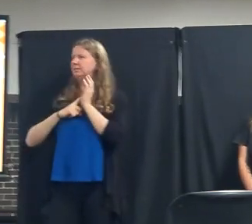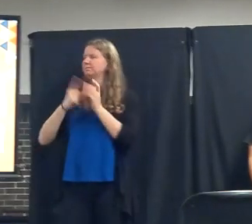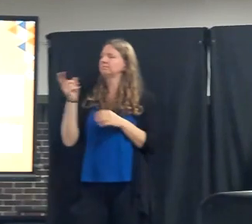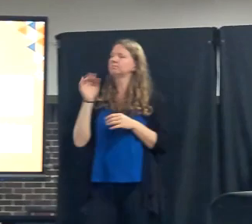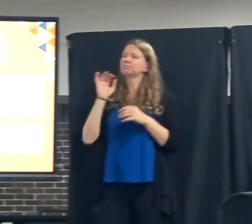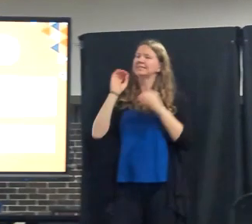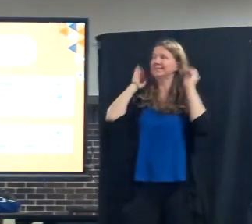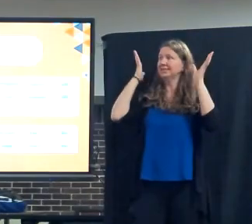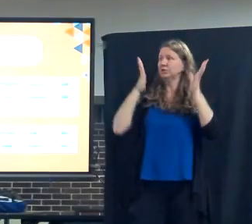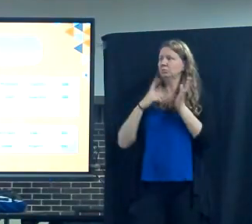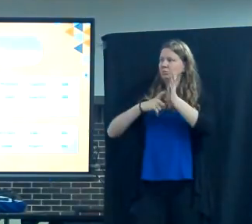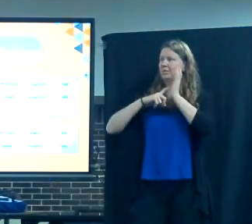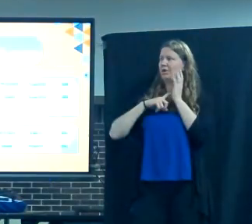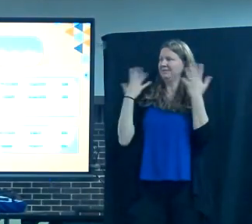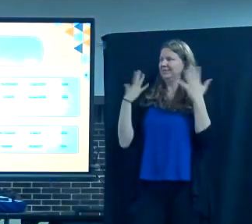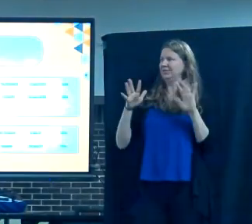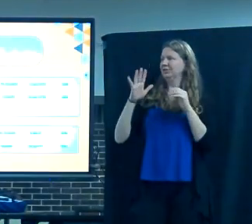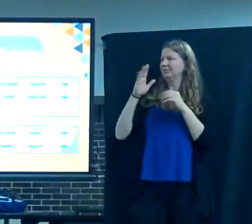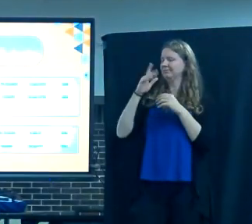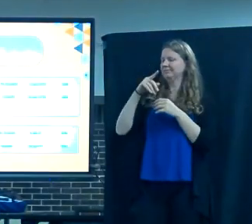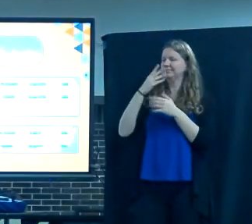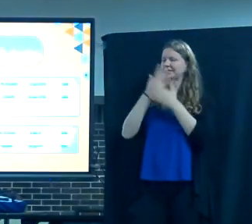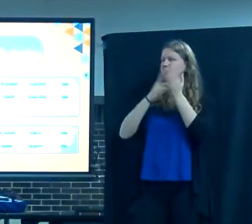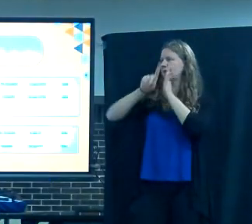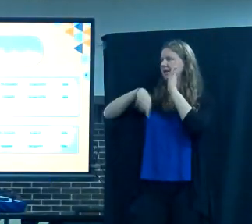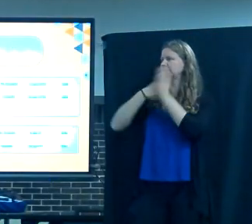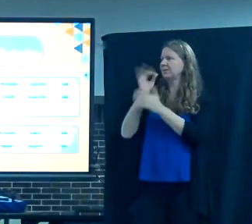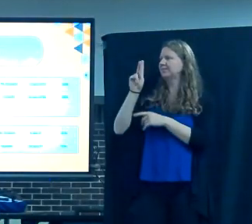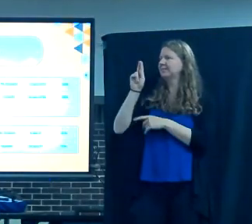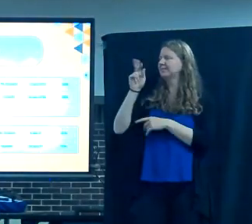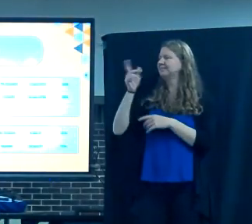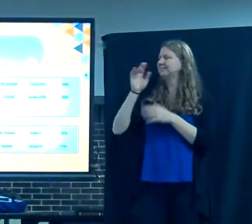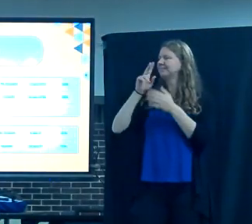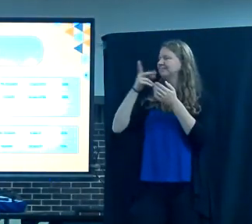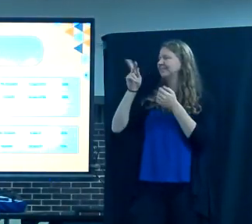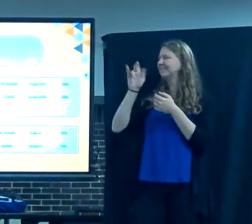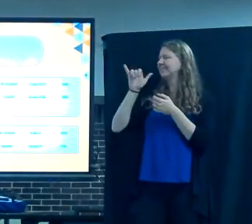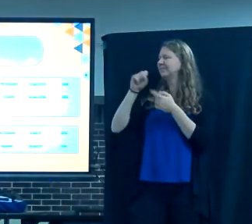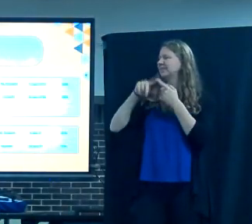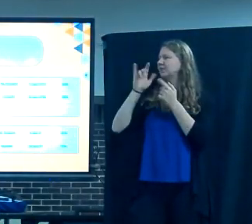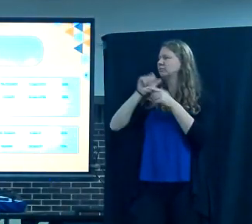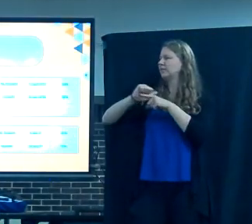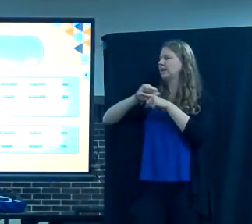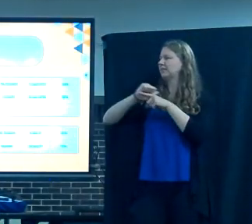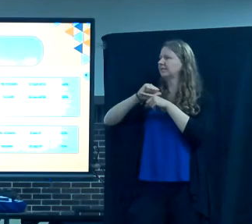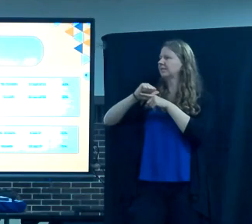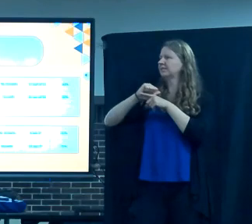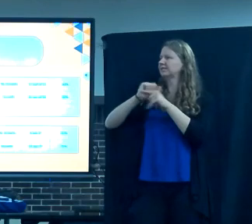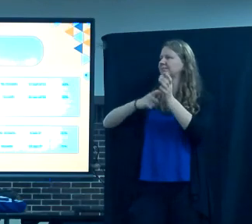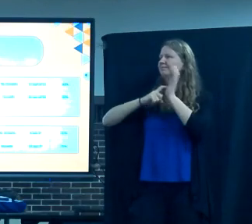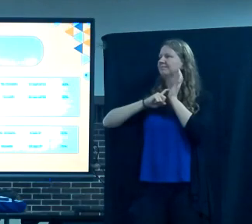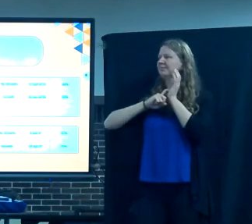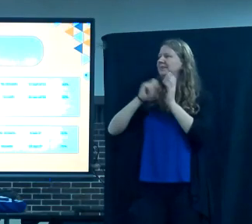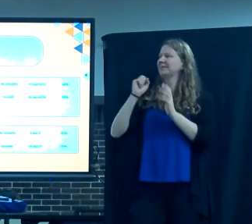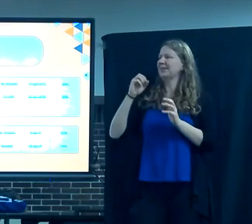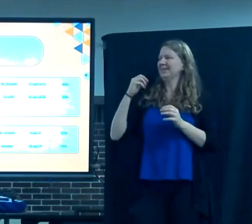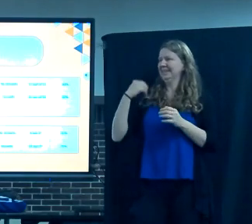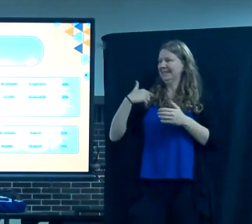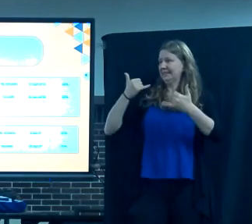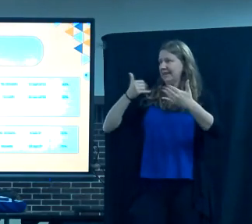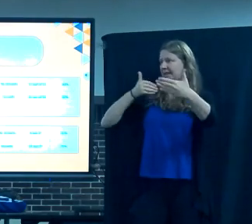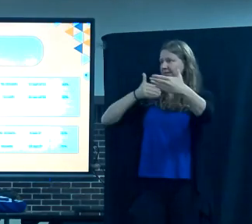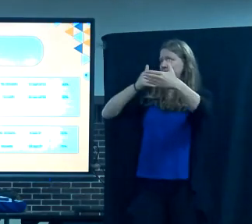2 weeks. There are some requirements that we need to adhere to. For example, the teachers must have so many hours of the